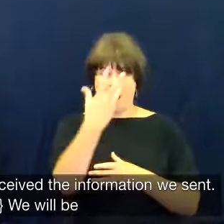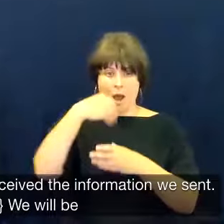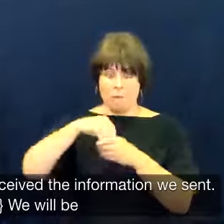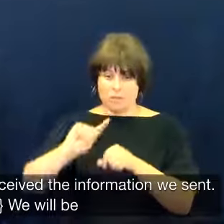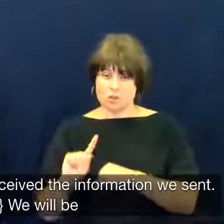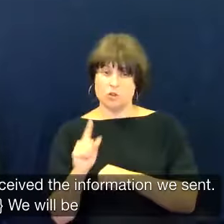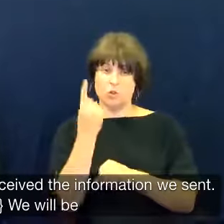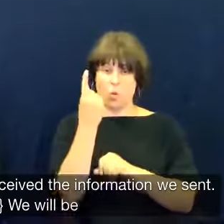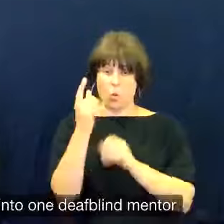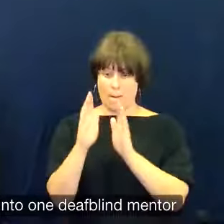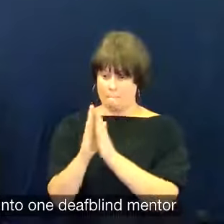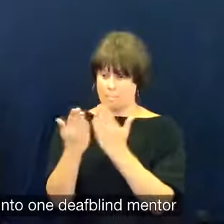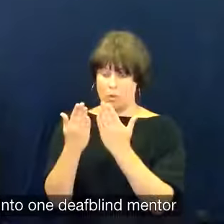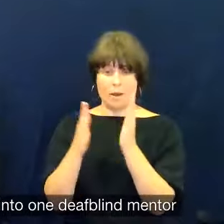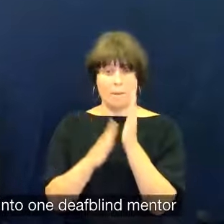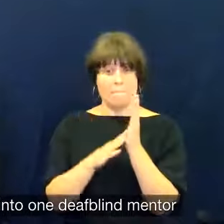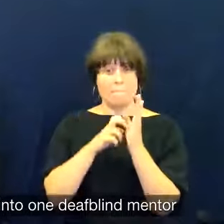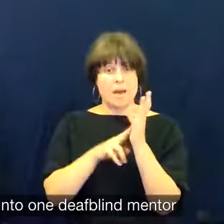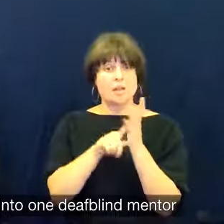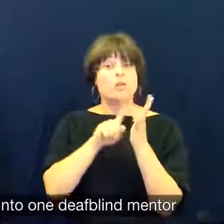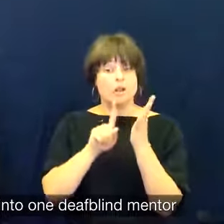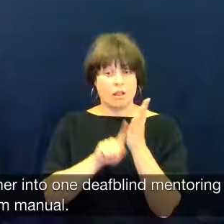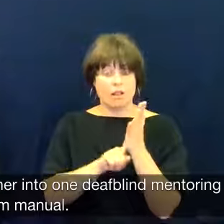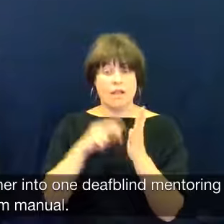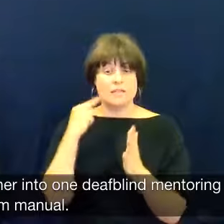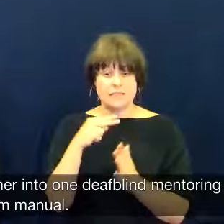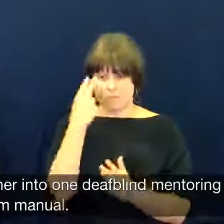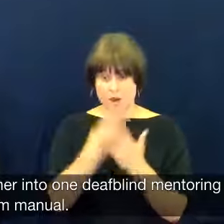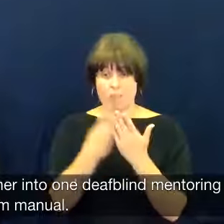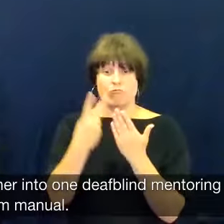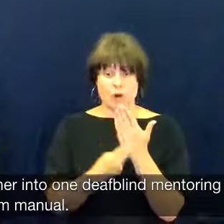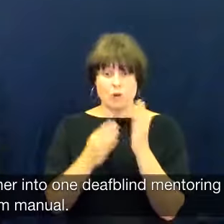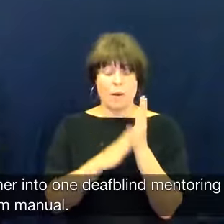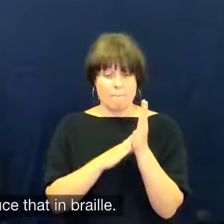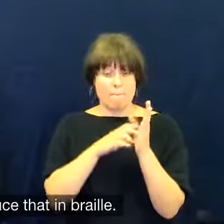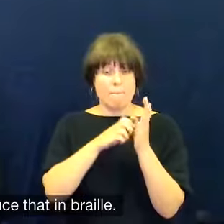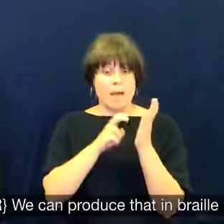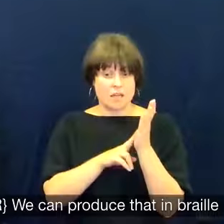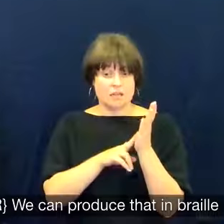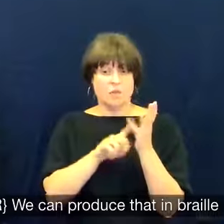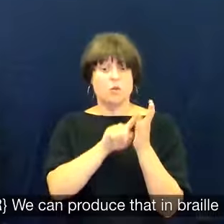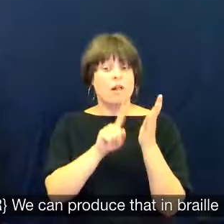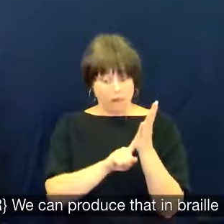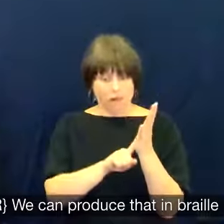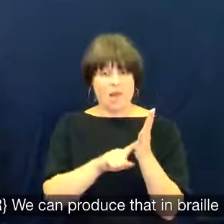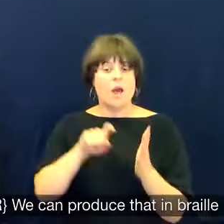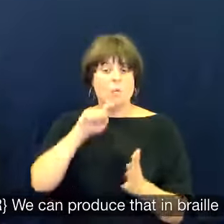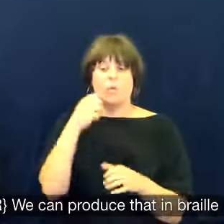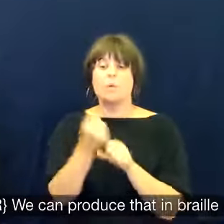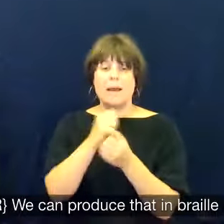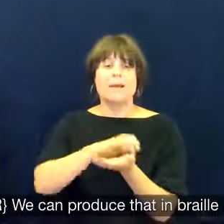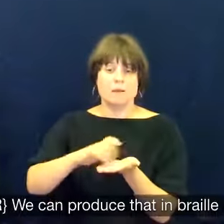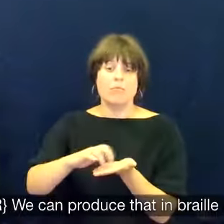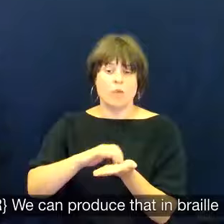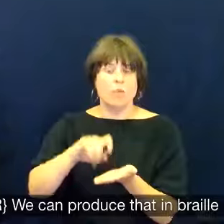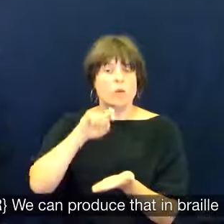mentoring program manual, and we can produce that in Braille. So it will take us a little while, but